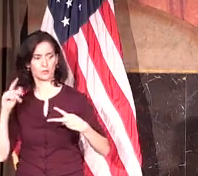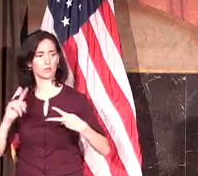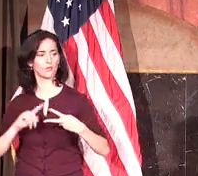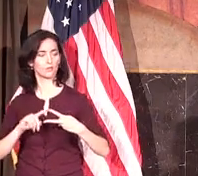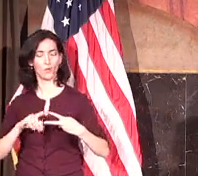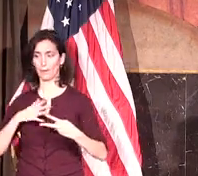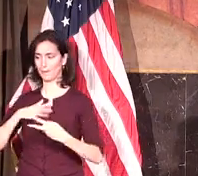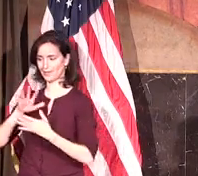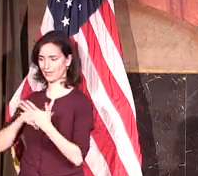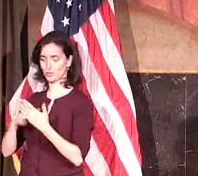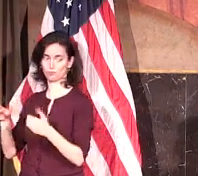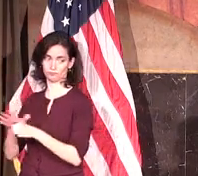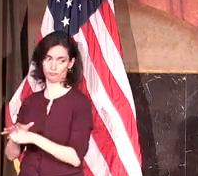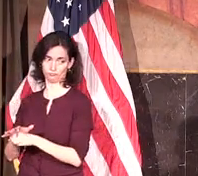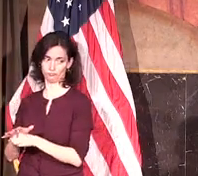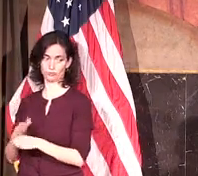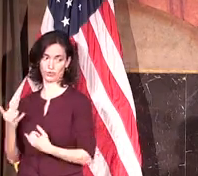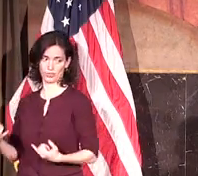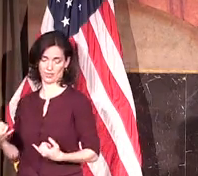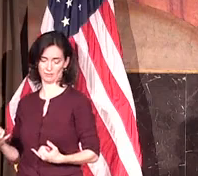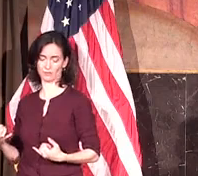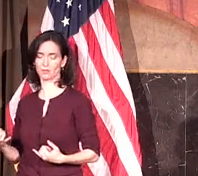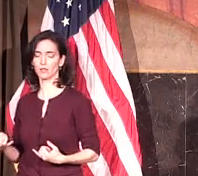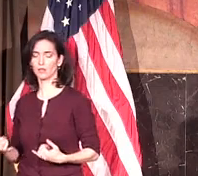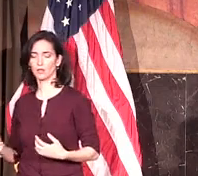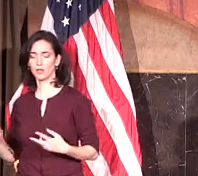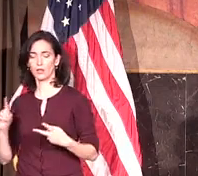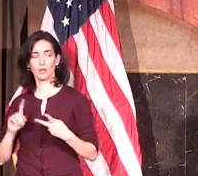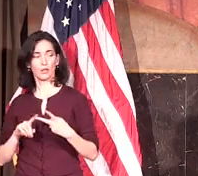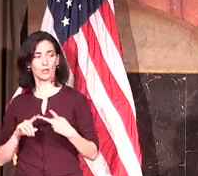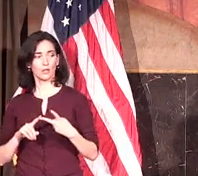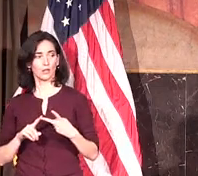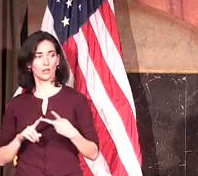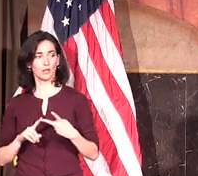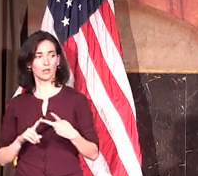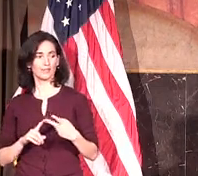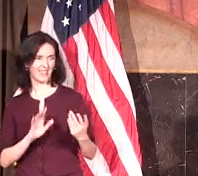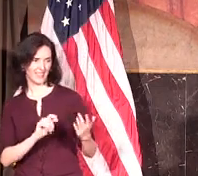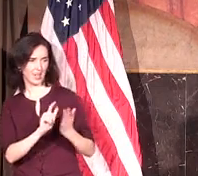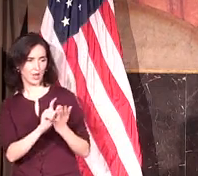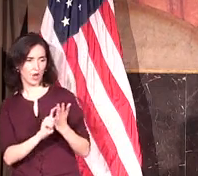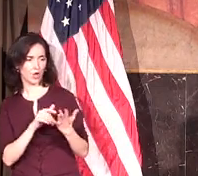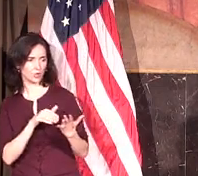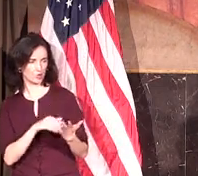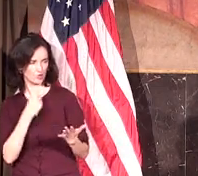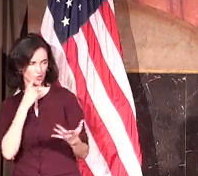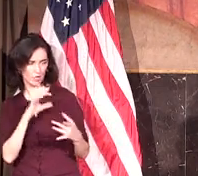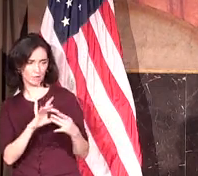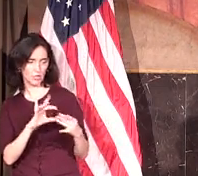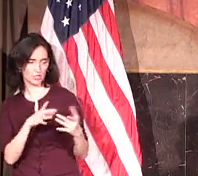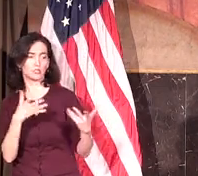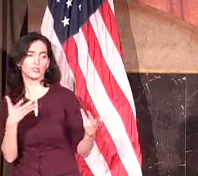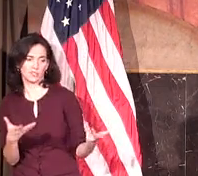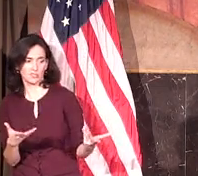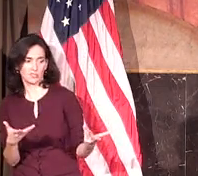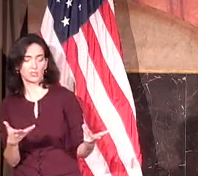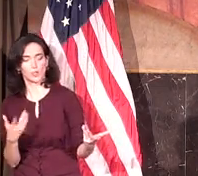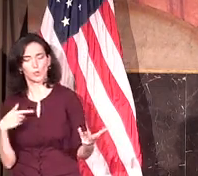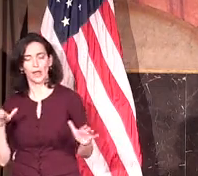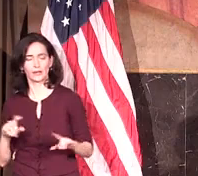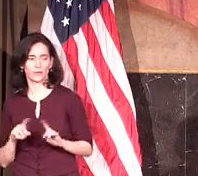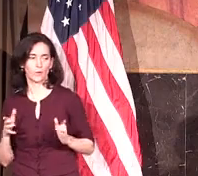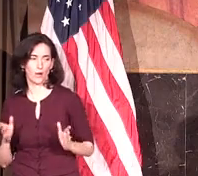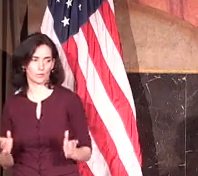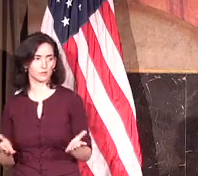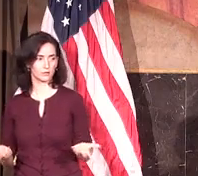with my calendar today, and then the other is the litigation that you just mentioned.